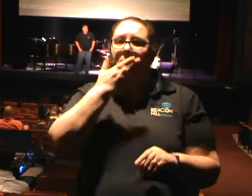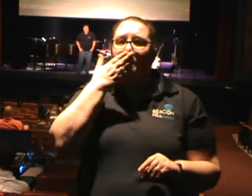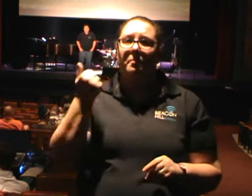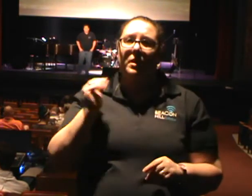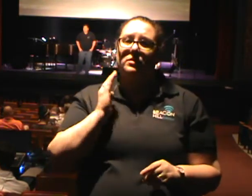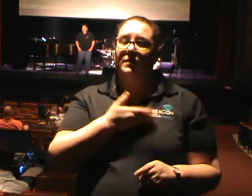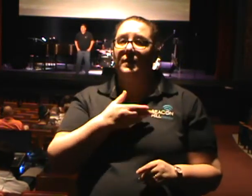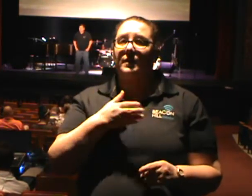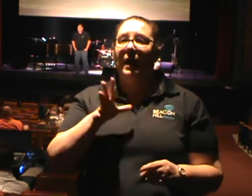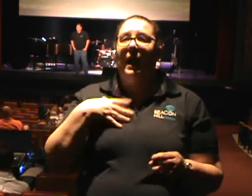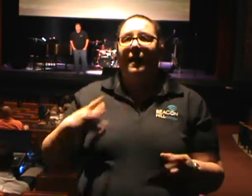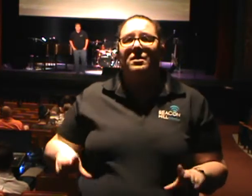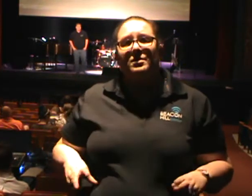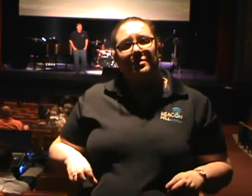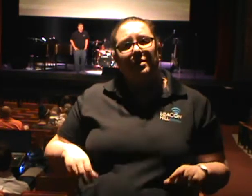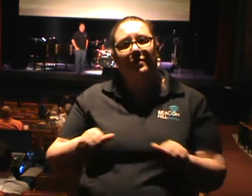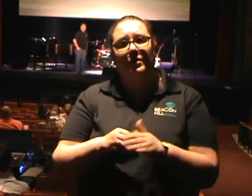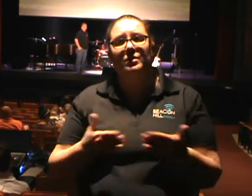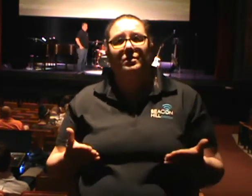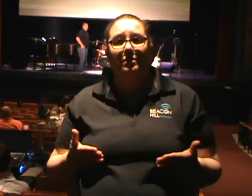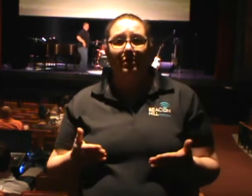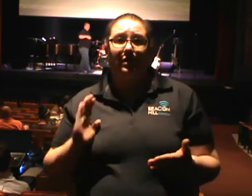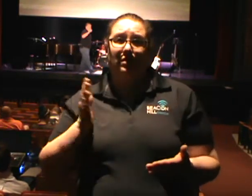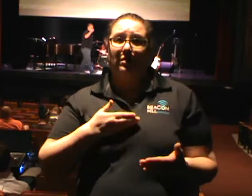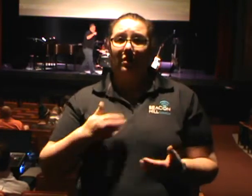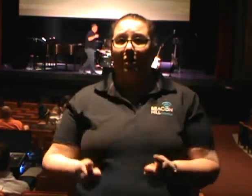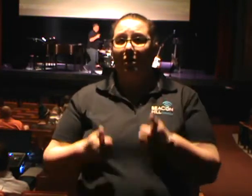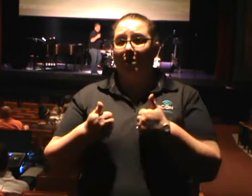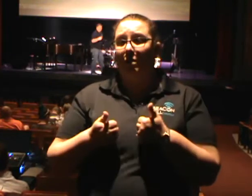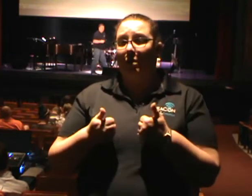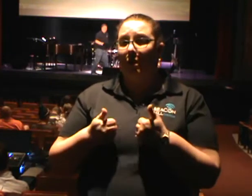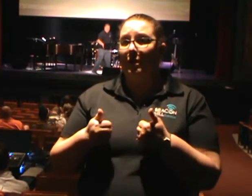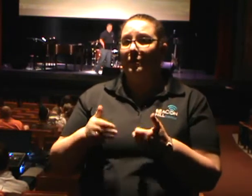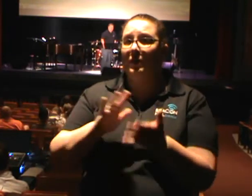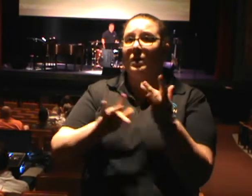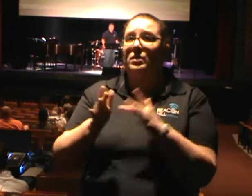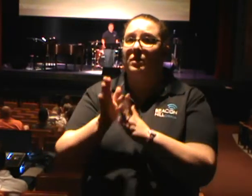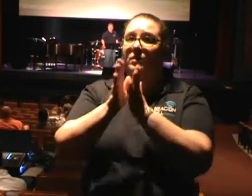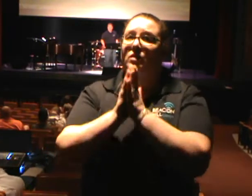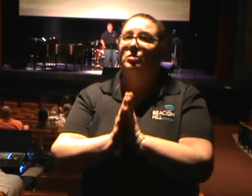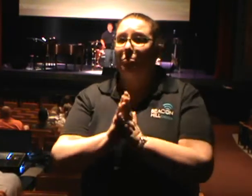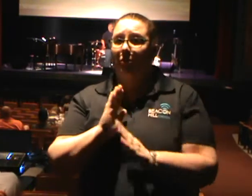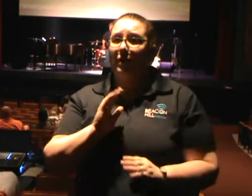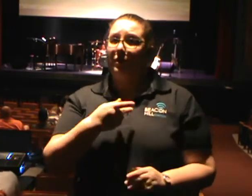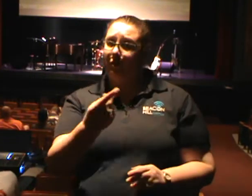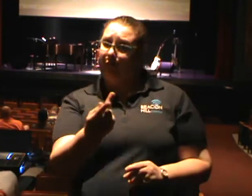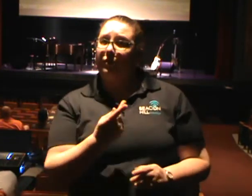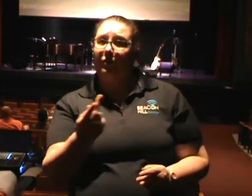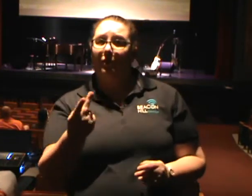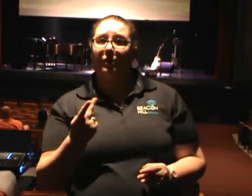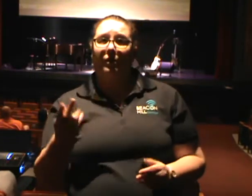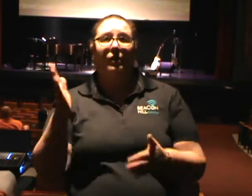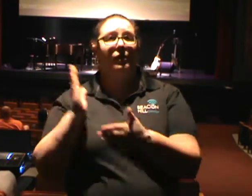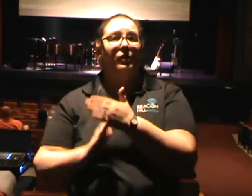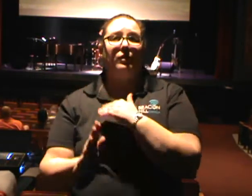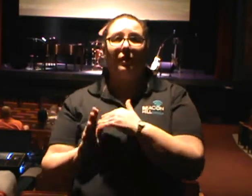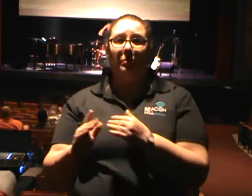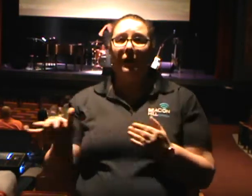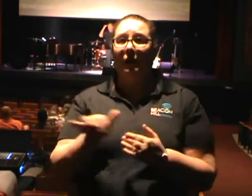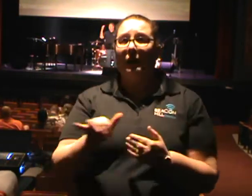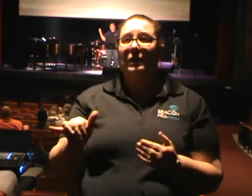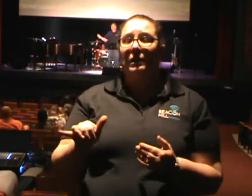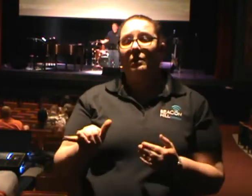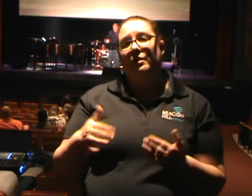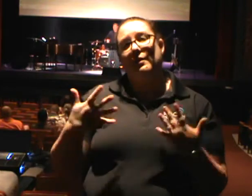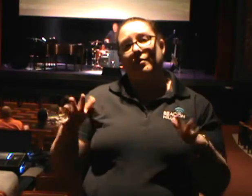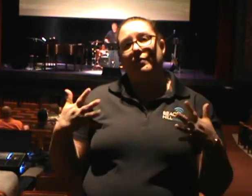most selfish thing in our lives? He did the most unselfish thing. He prayed for you and I. That is so humbling. As I close here today, I want you to